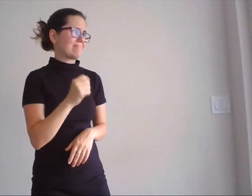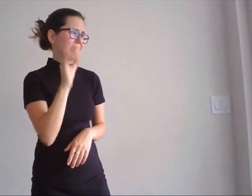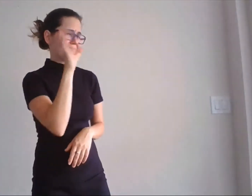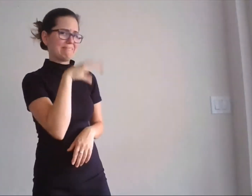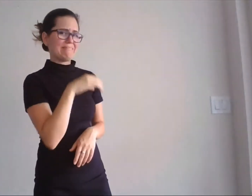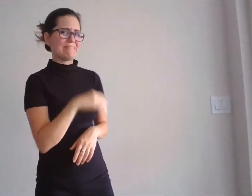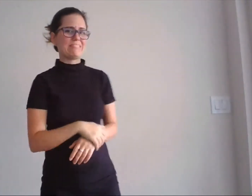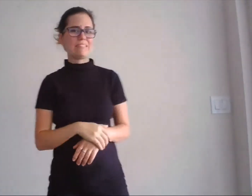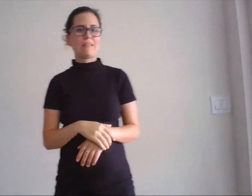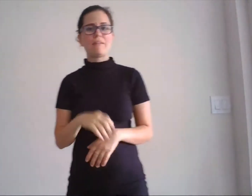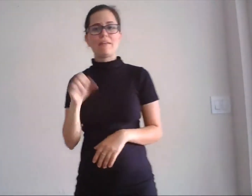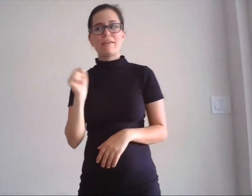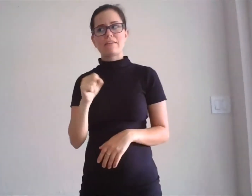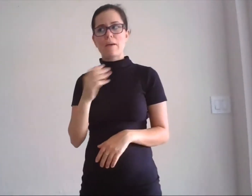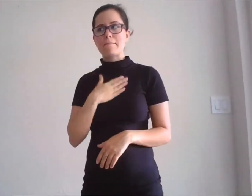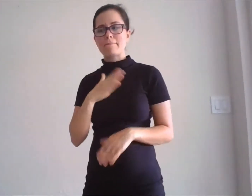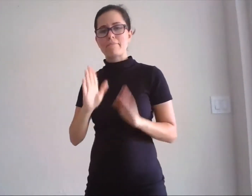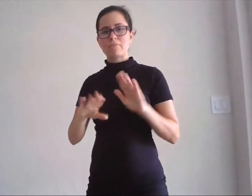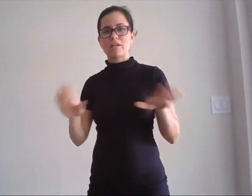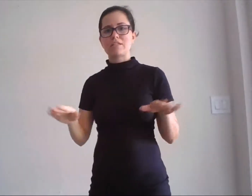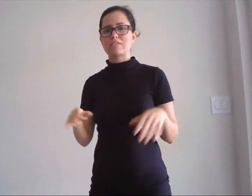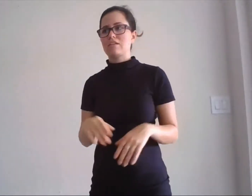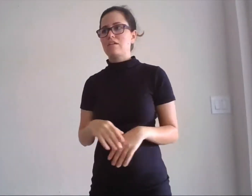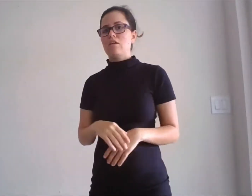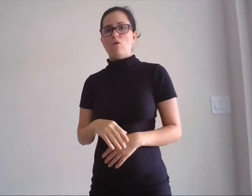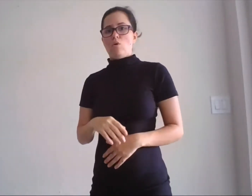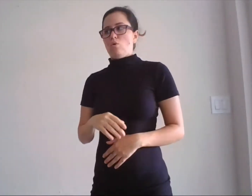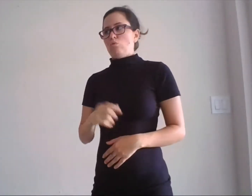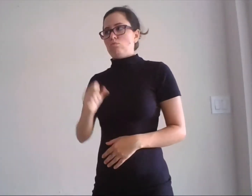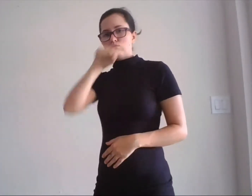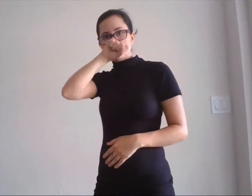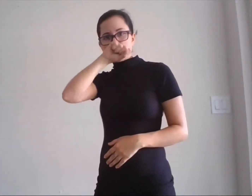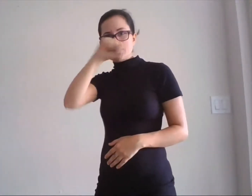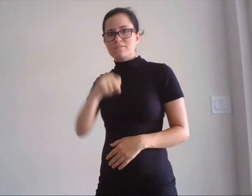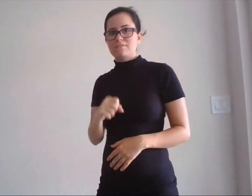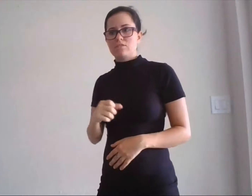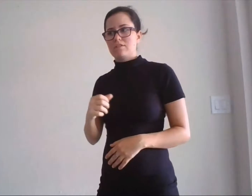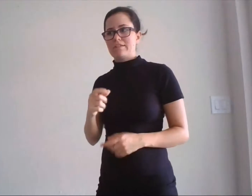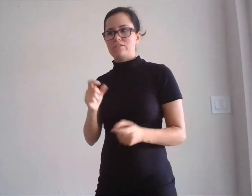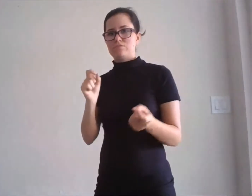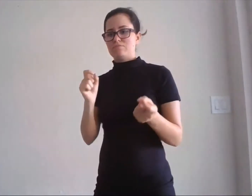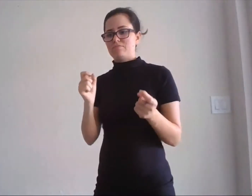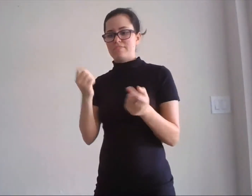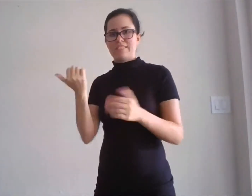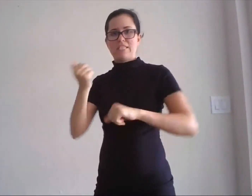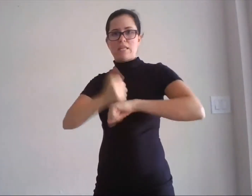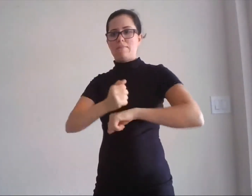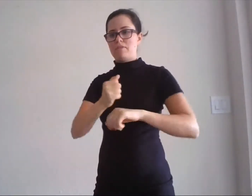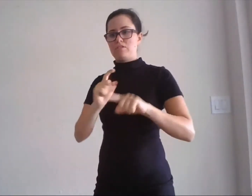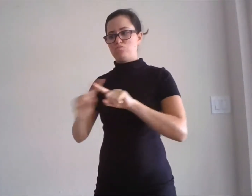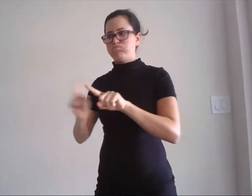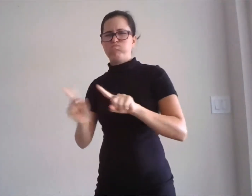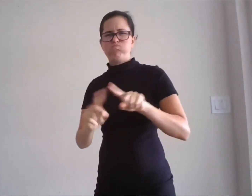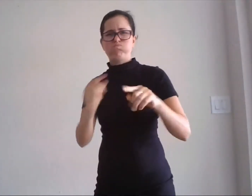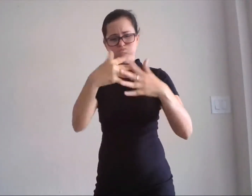like, boys, I'm going to make it where the freaking Google Home can't recognize your voices if you abuse this. Started realizing where it backfired. But